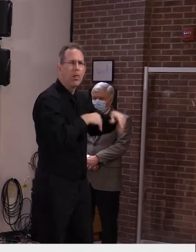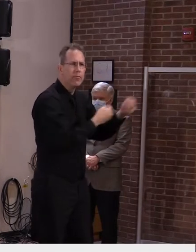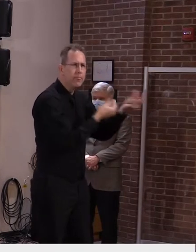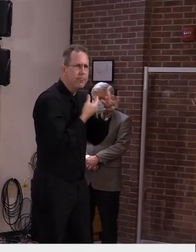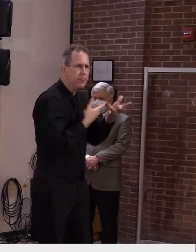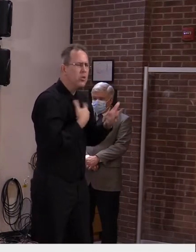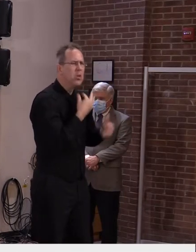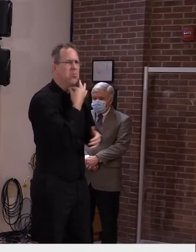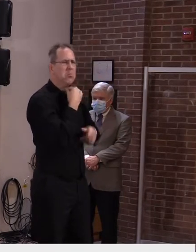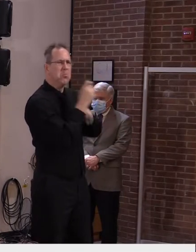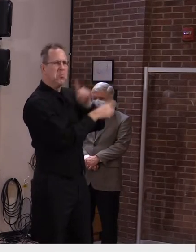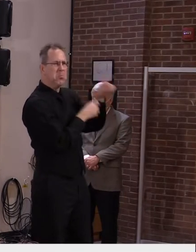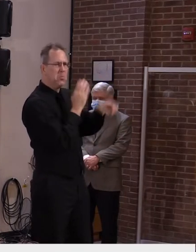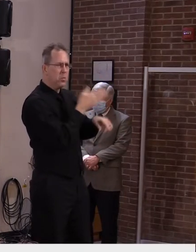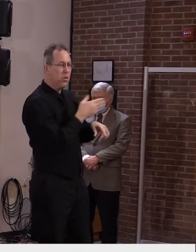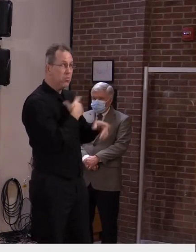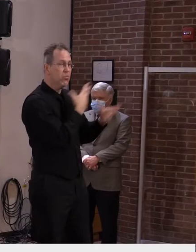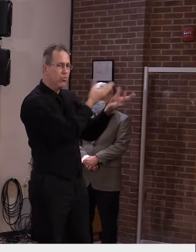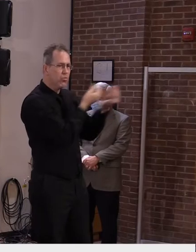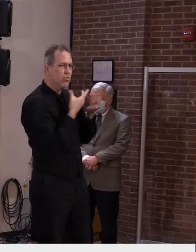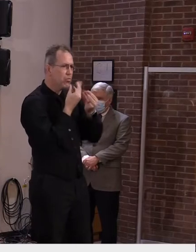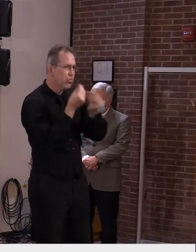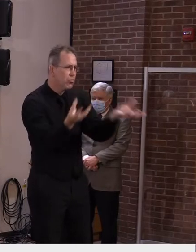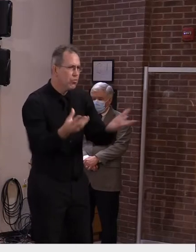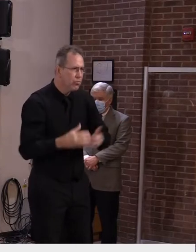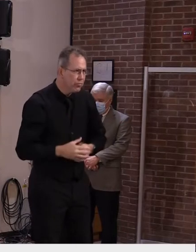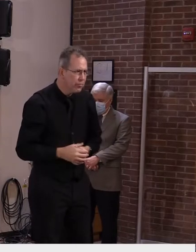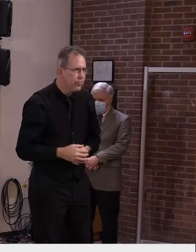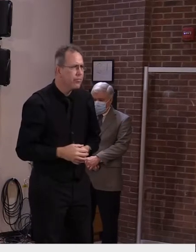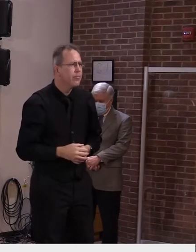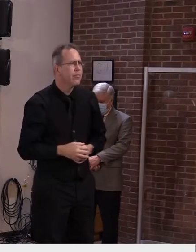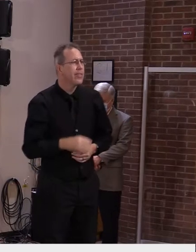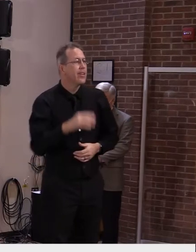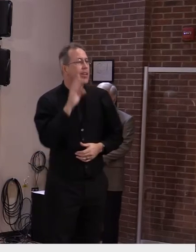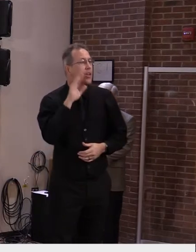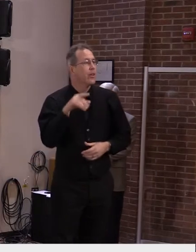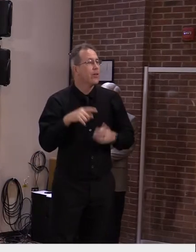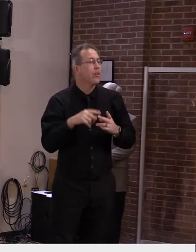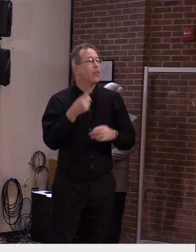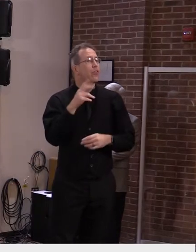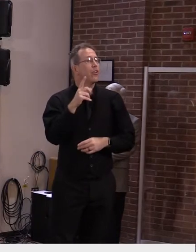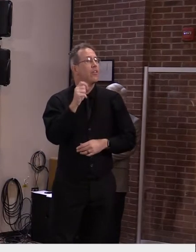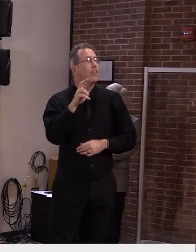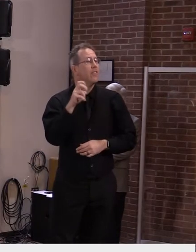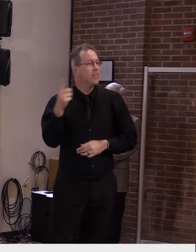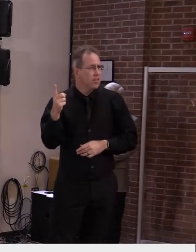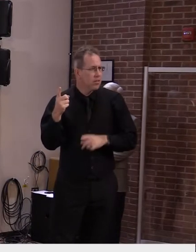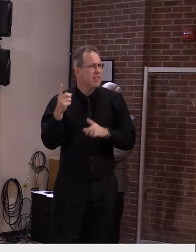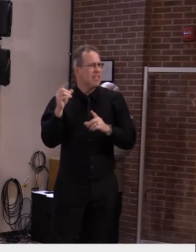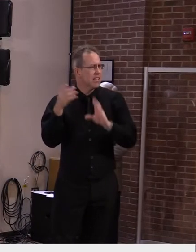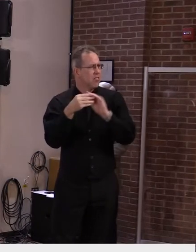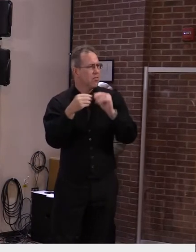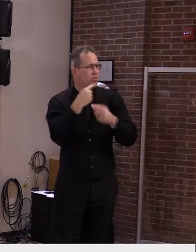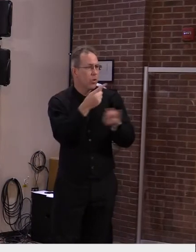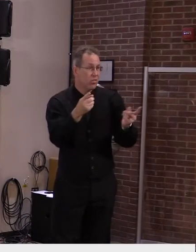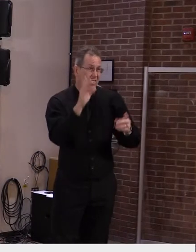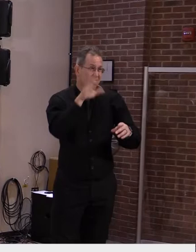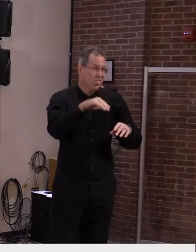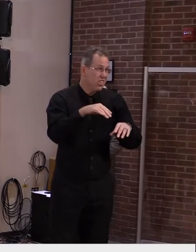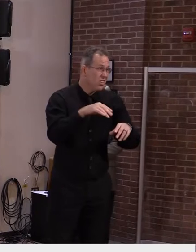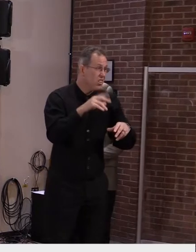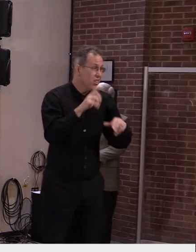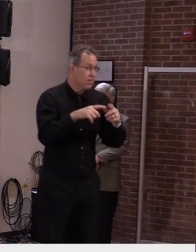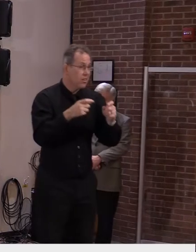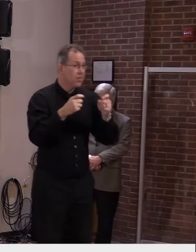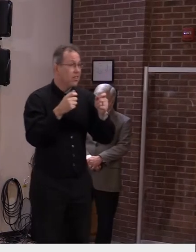ahead, because we know, as Dr. Levine has said, all of us have said, this is the way of the future. We need to